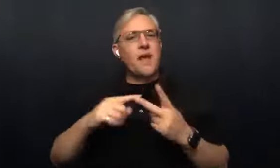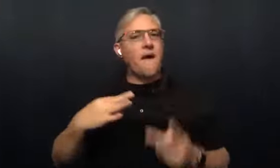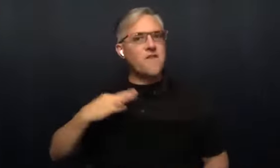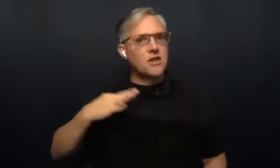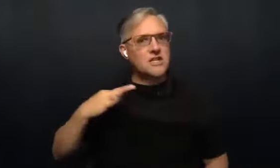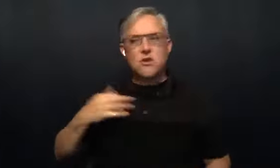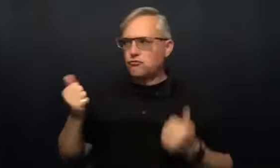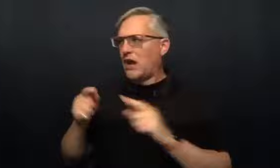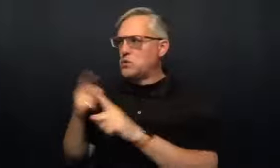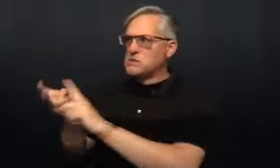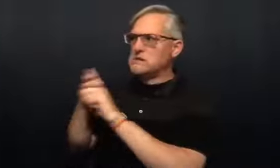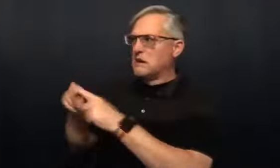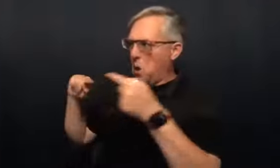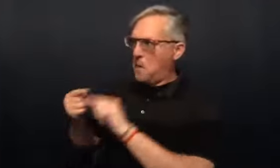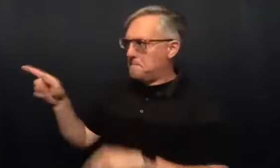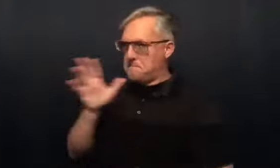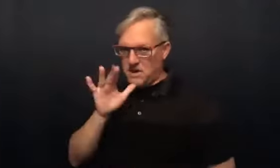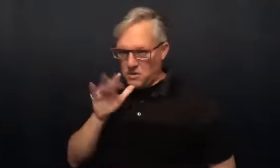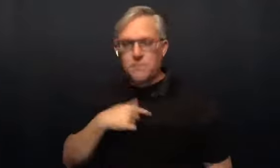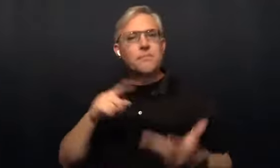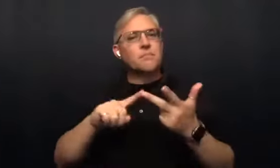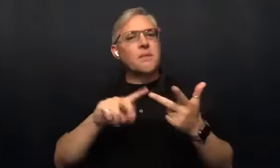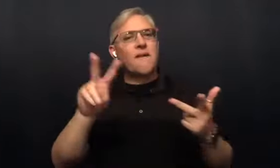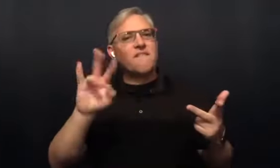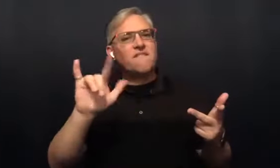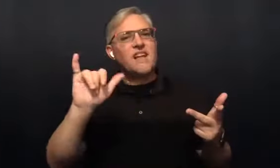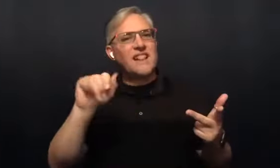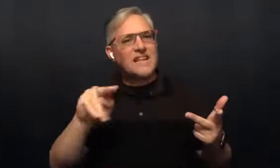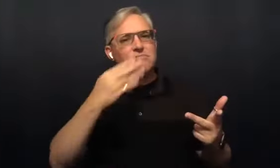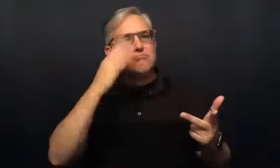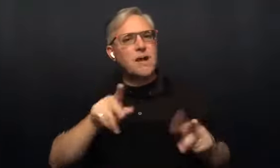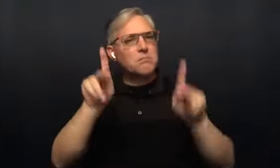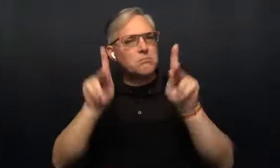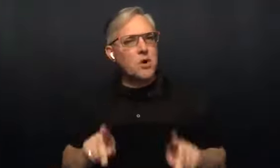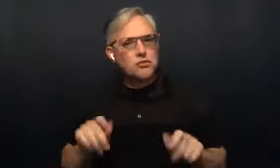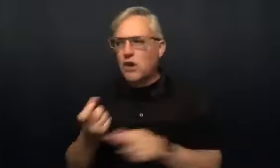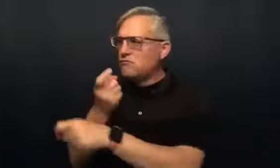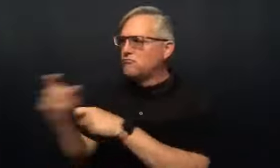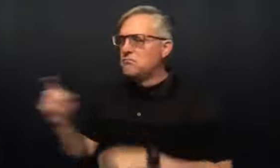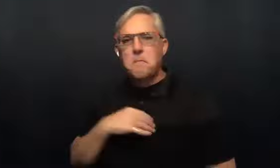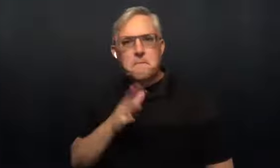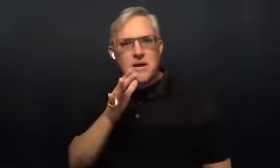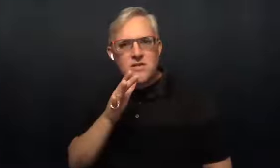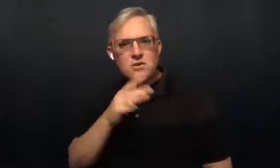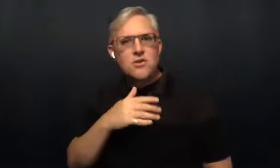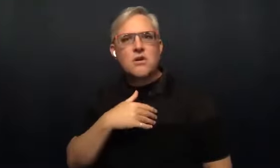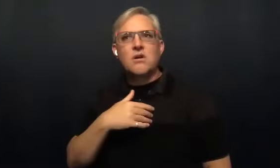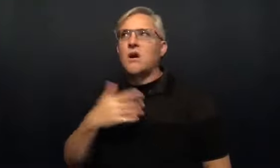villain making sure that her every day was miserable. And I was losing my spiritual awakening because I wanted to get even. That's that road